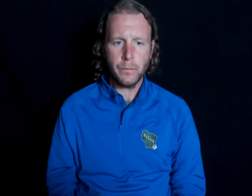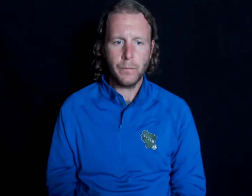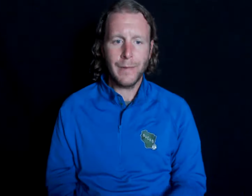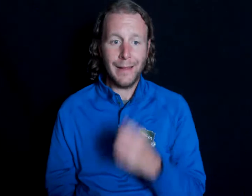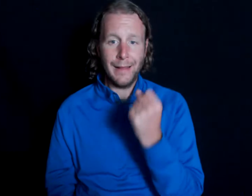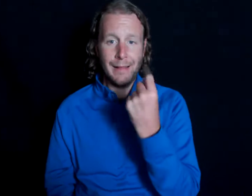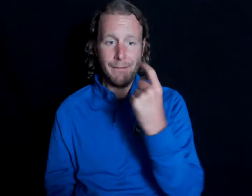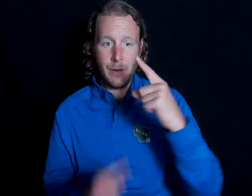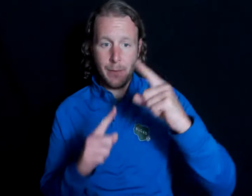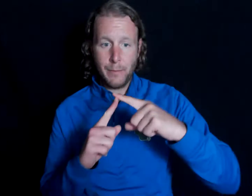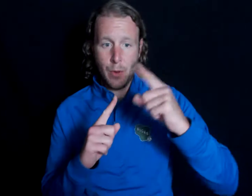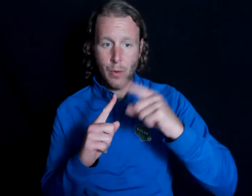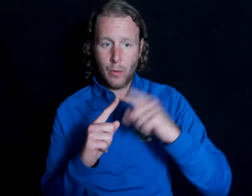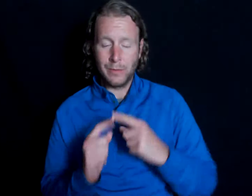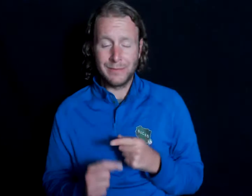Oh boy, Ross had a great look at it.